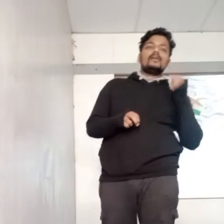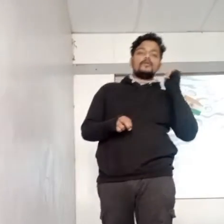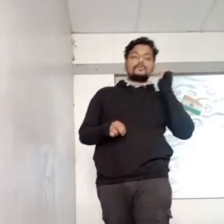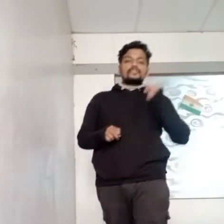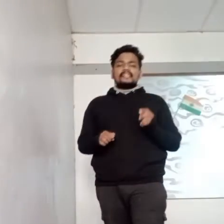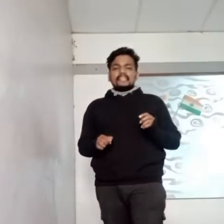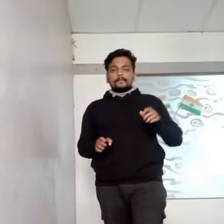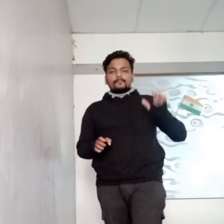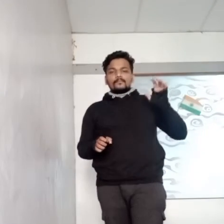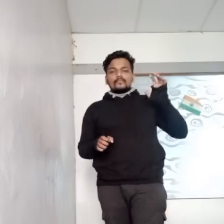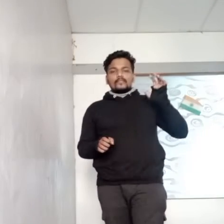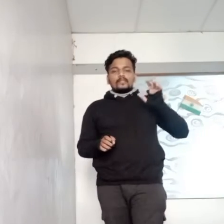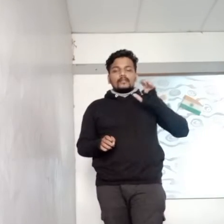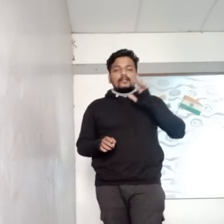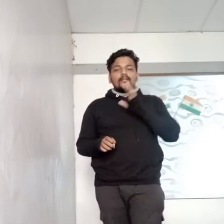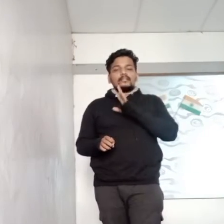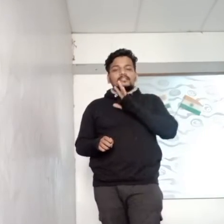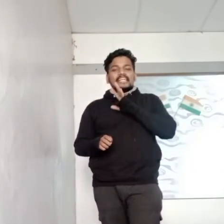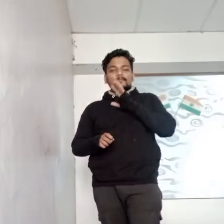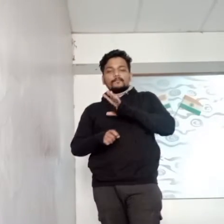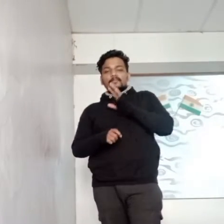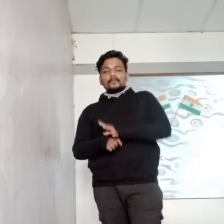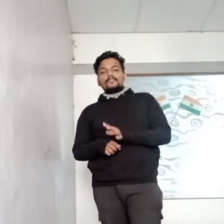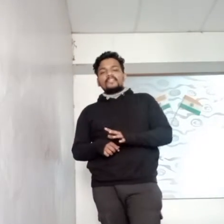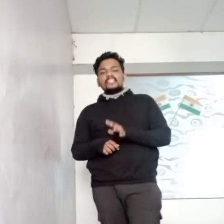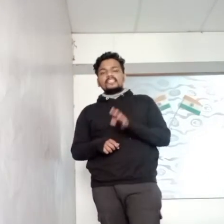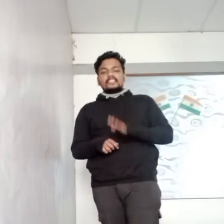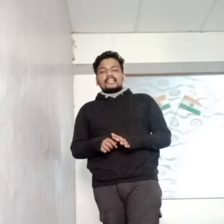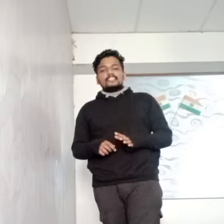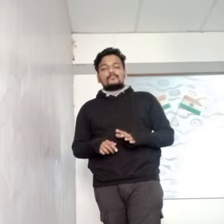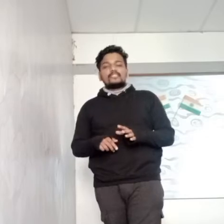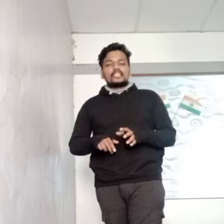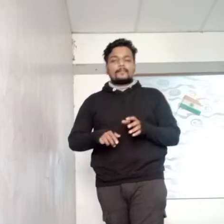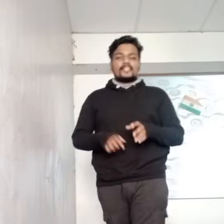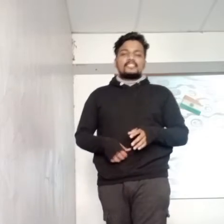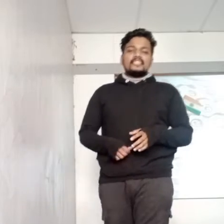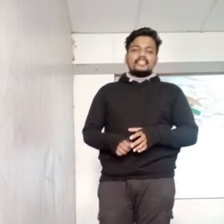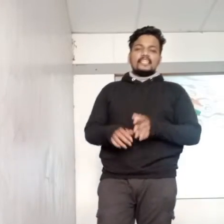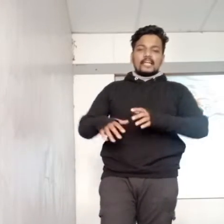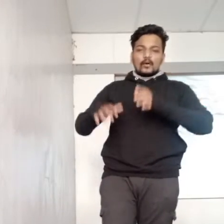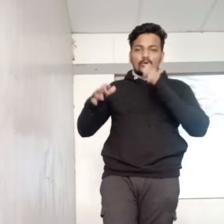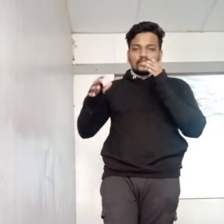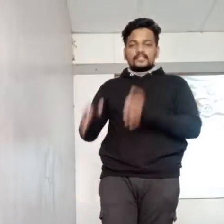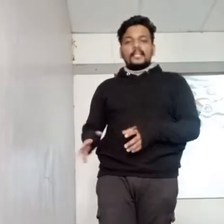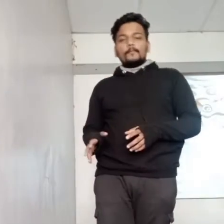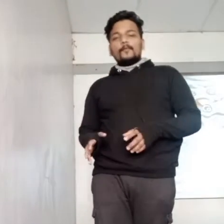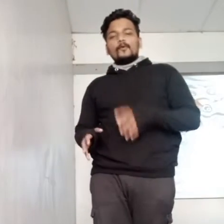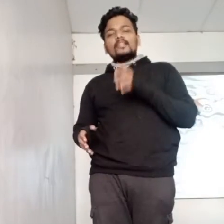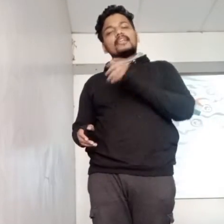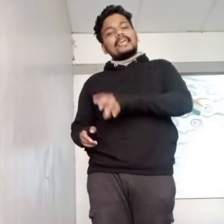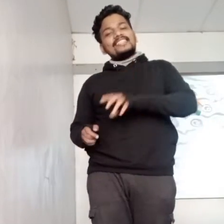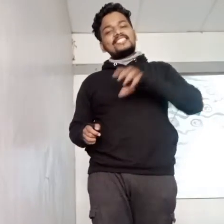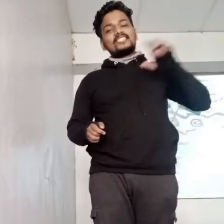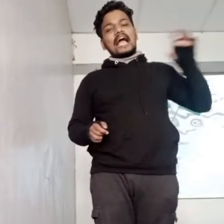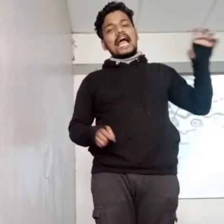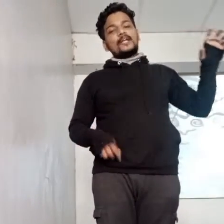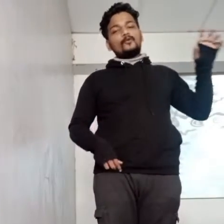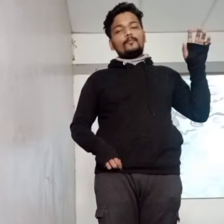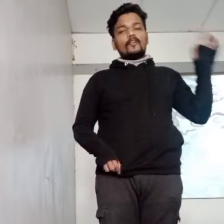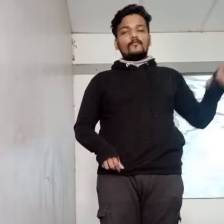So that time that 50 threads which are present in our thread pool can start to perform